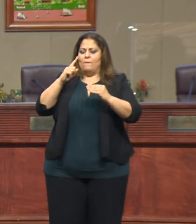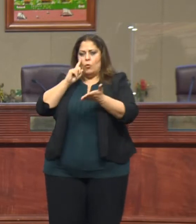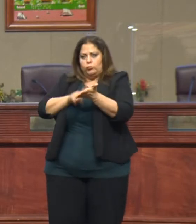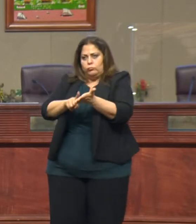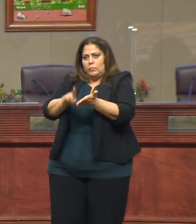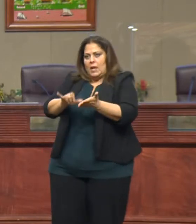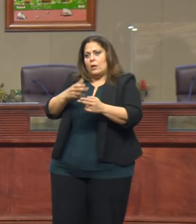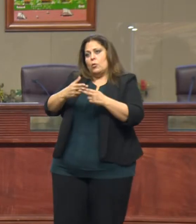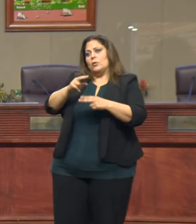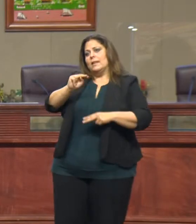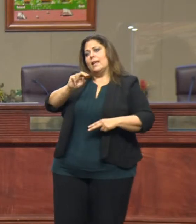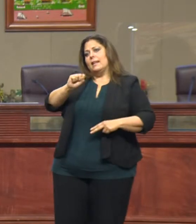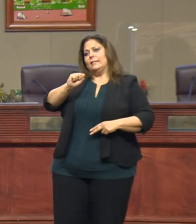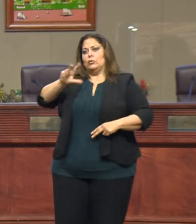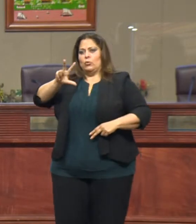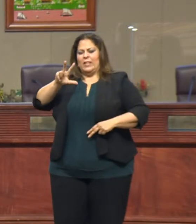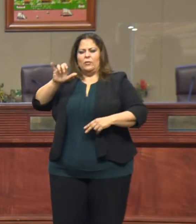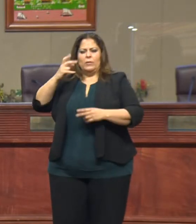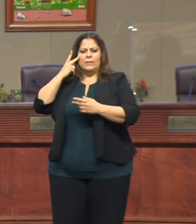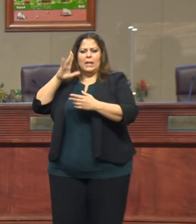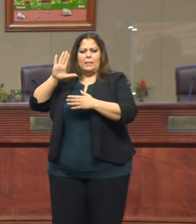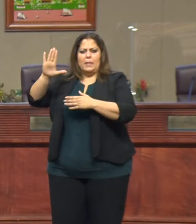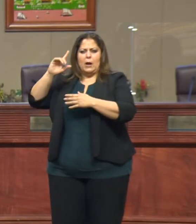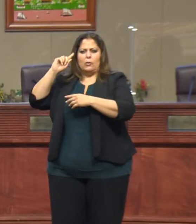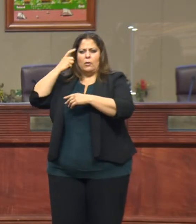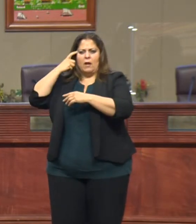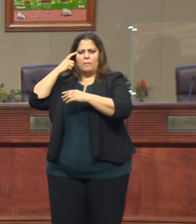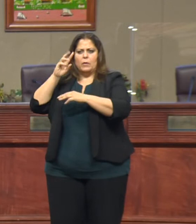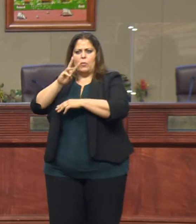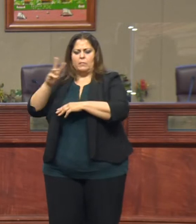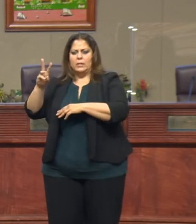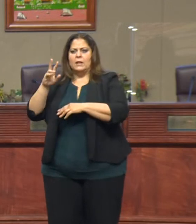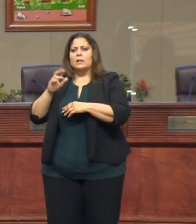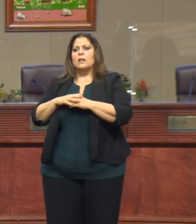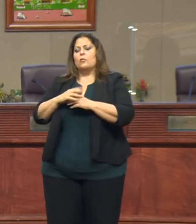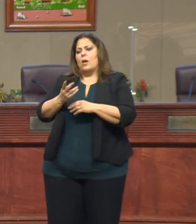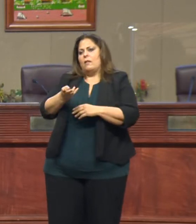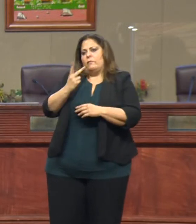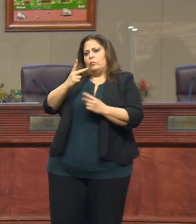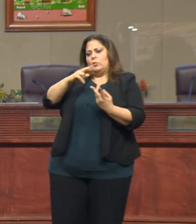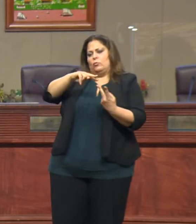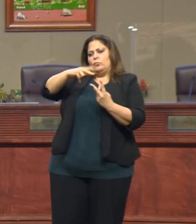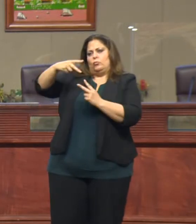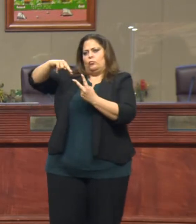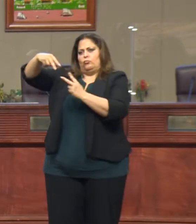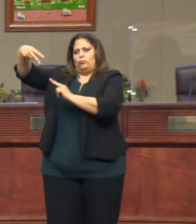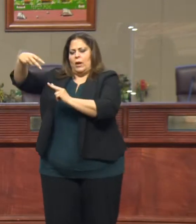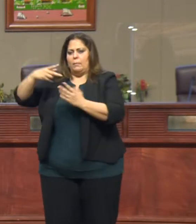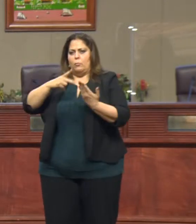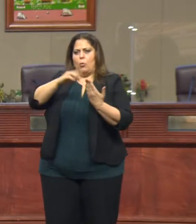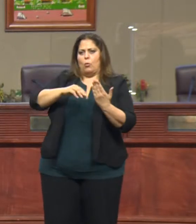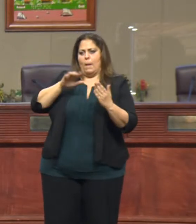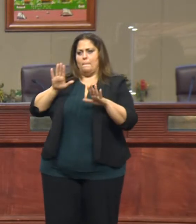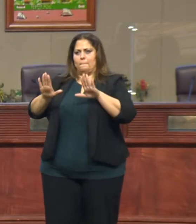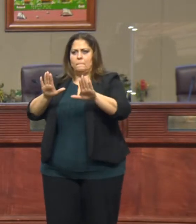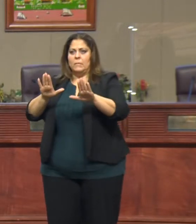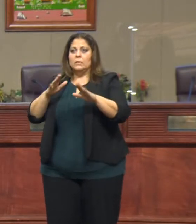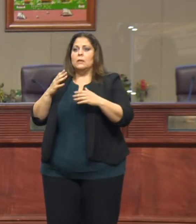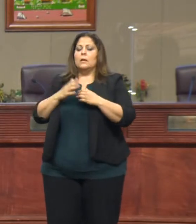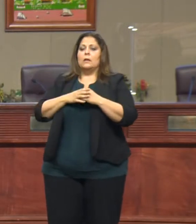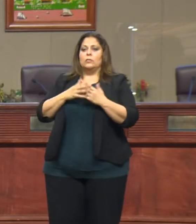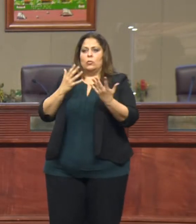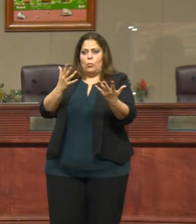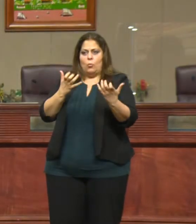NS3, which is the National SARS-CoV-2 Strain Surveillance Program. And so we're looking to increase the number of